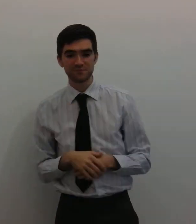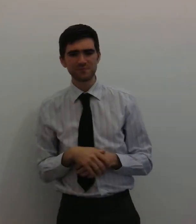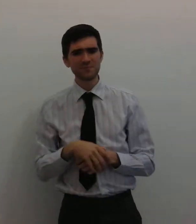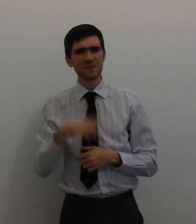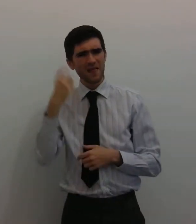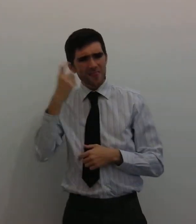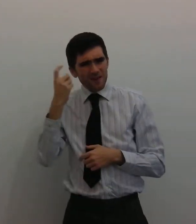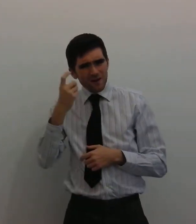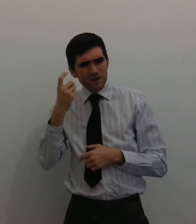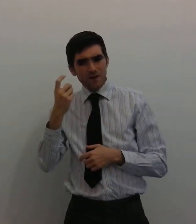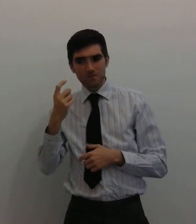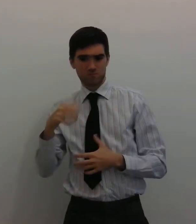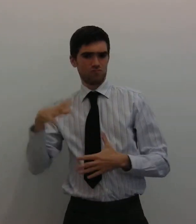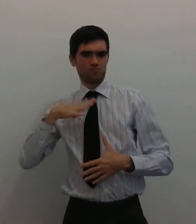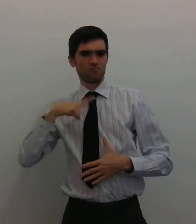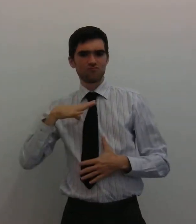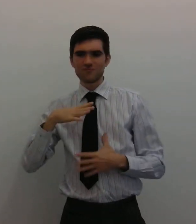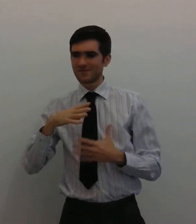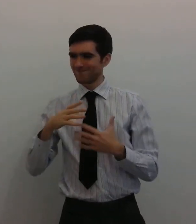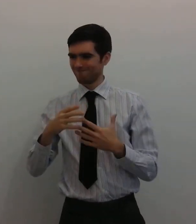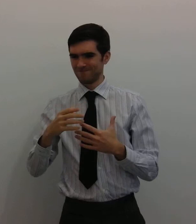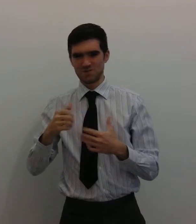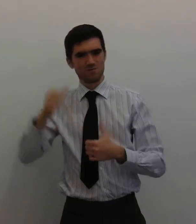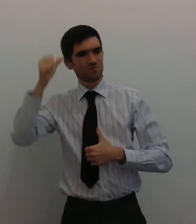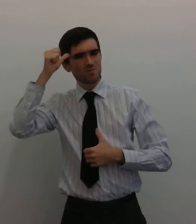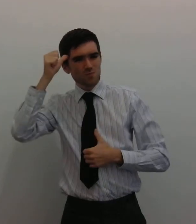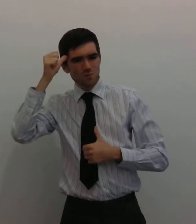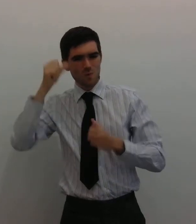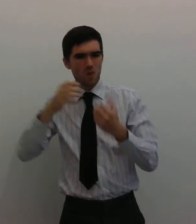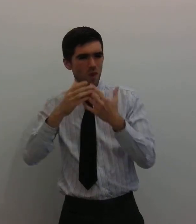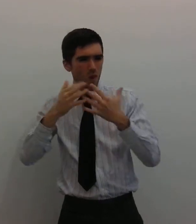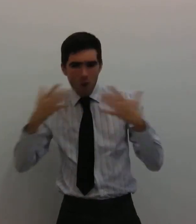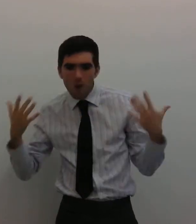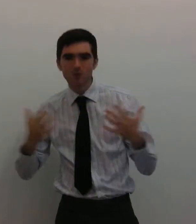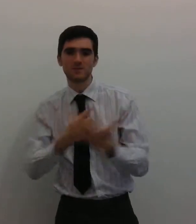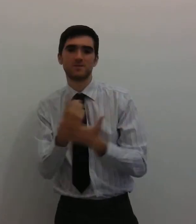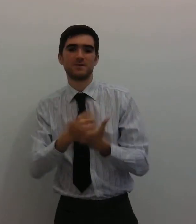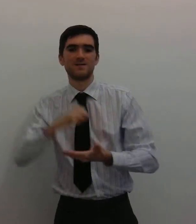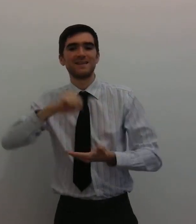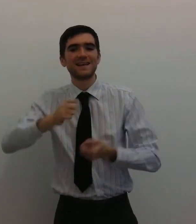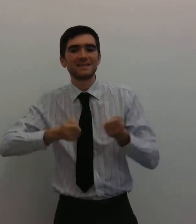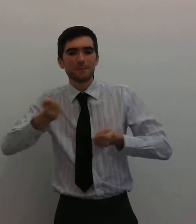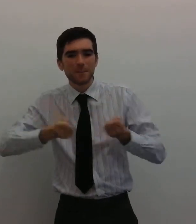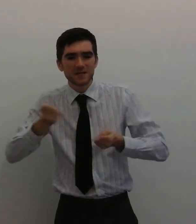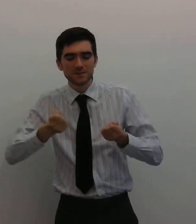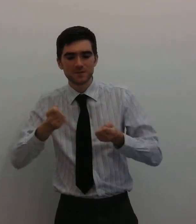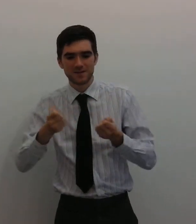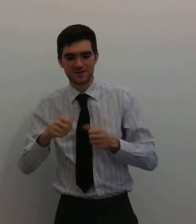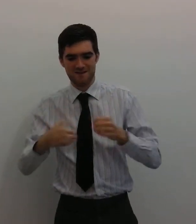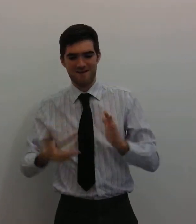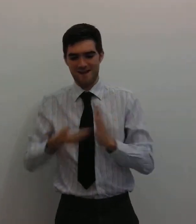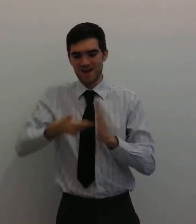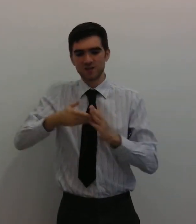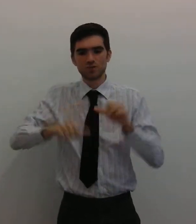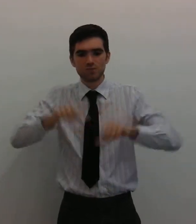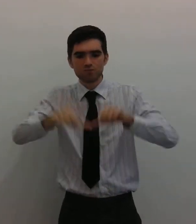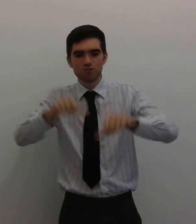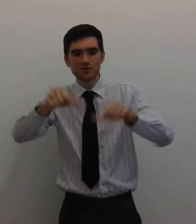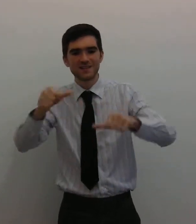now about case management and how to add different processes to the case management system. So you start